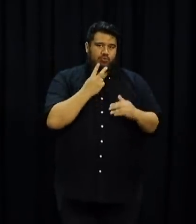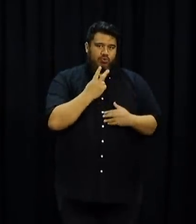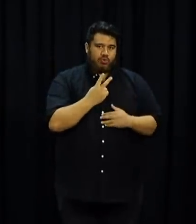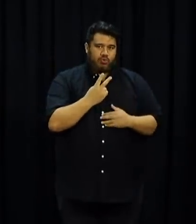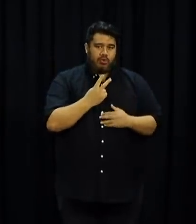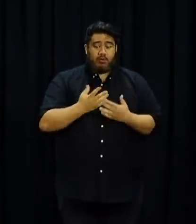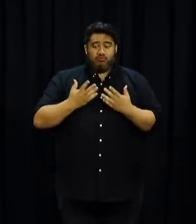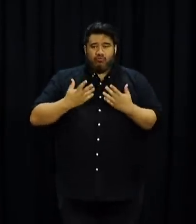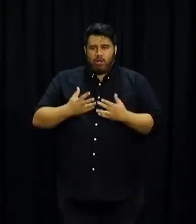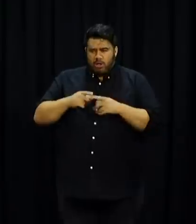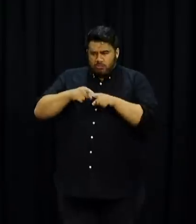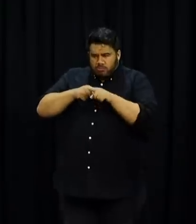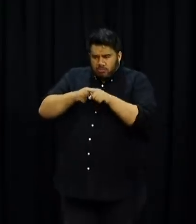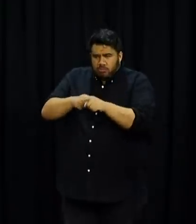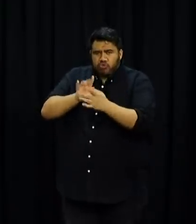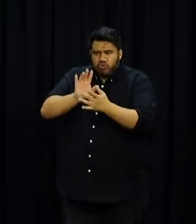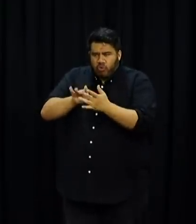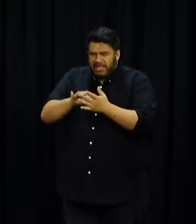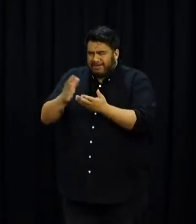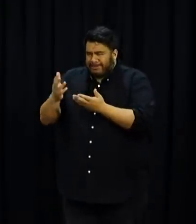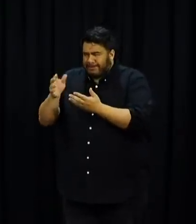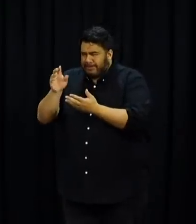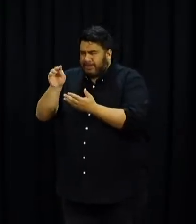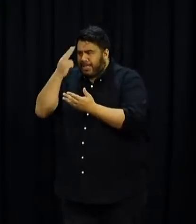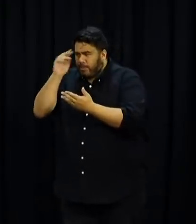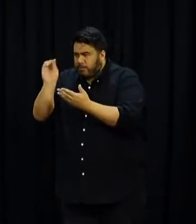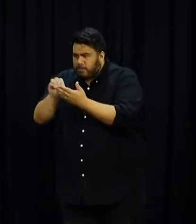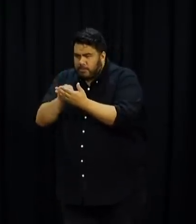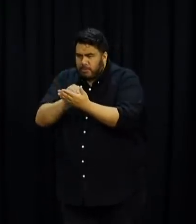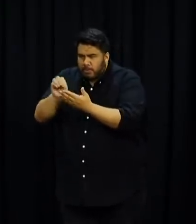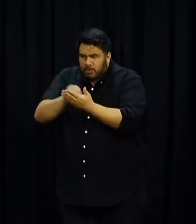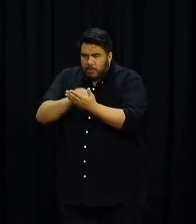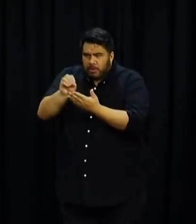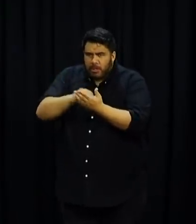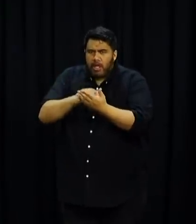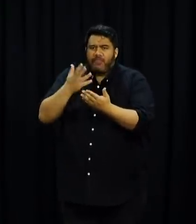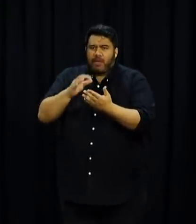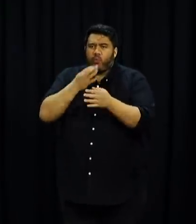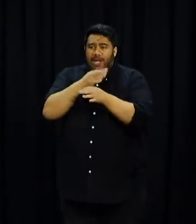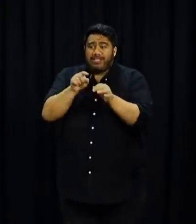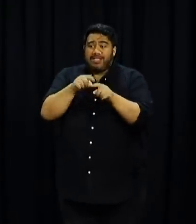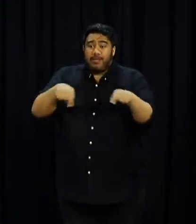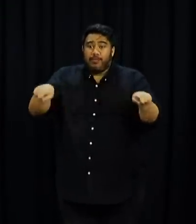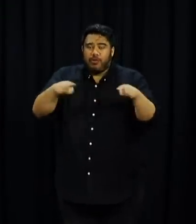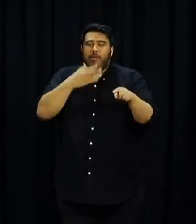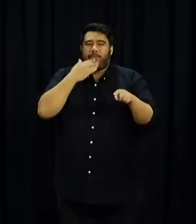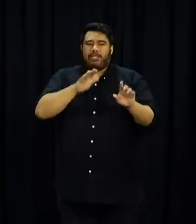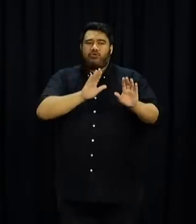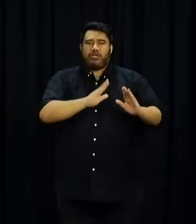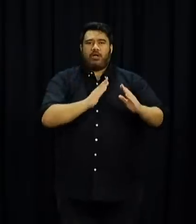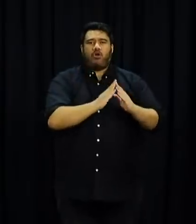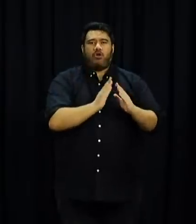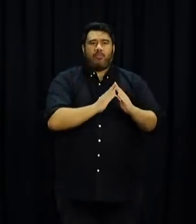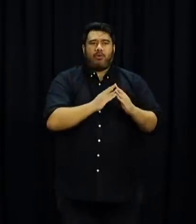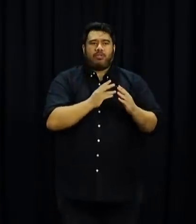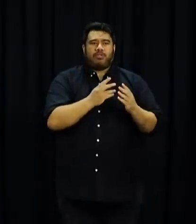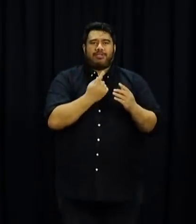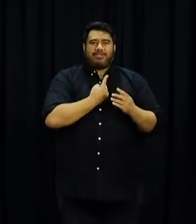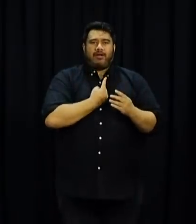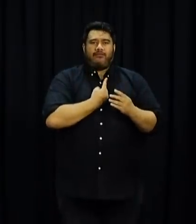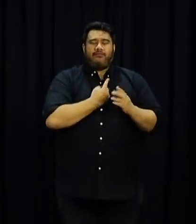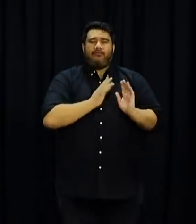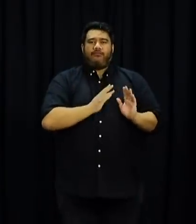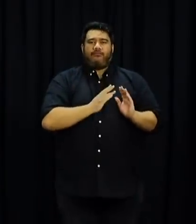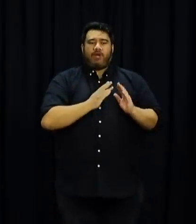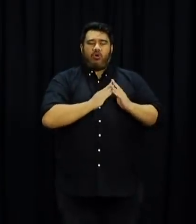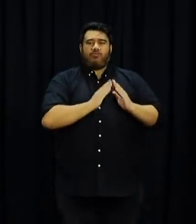underway. Those who are picked up in that perimeter will be requested to isolate and be tested. A few more details on that. Erring on the side of caution is